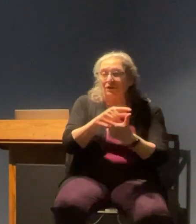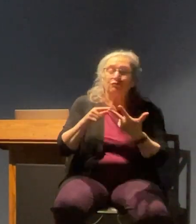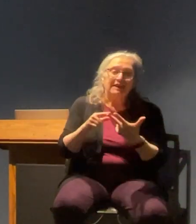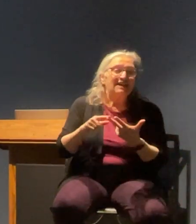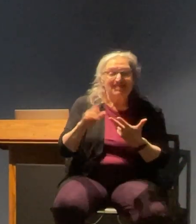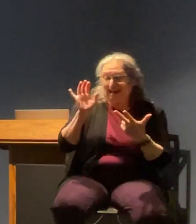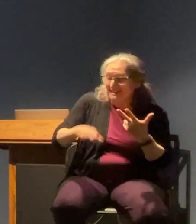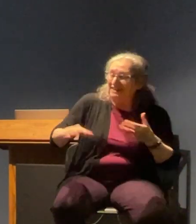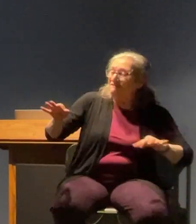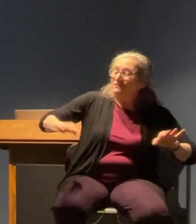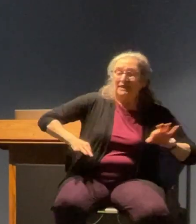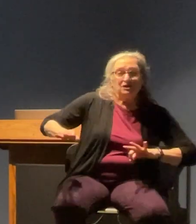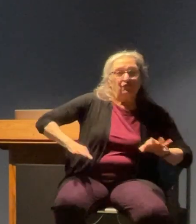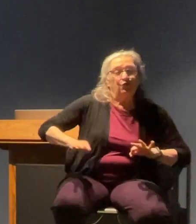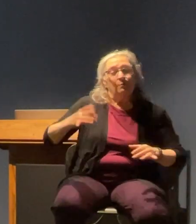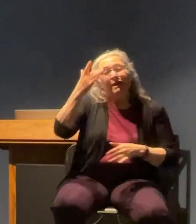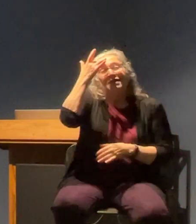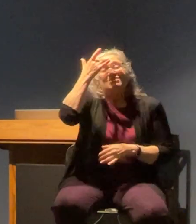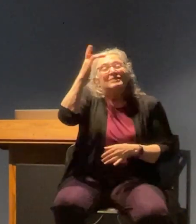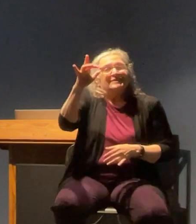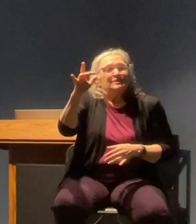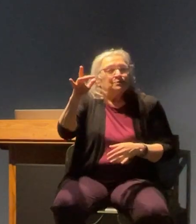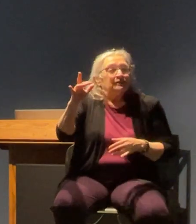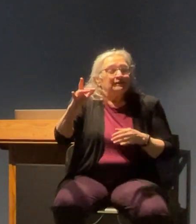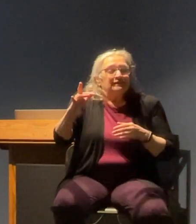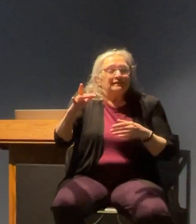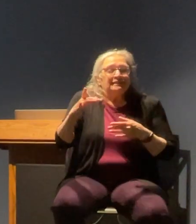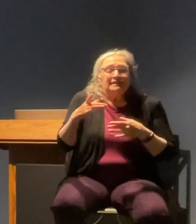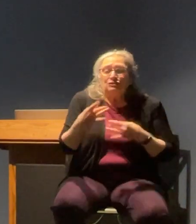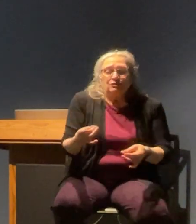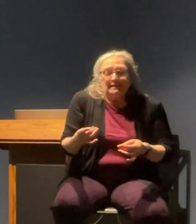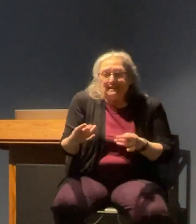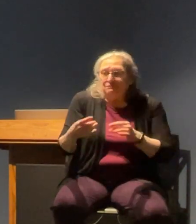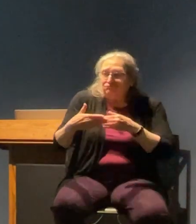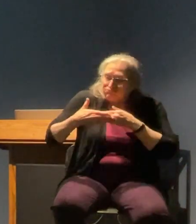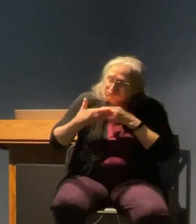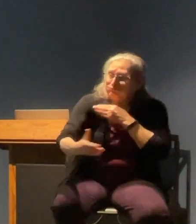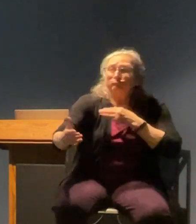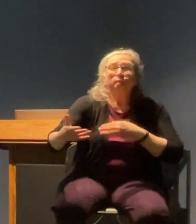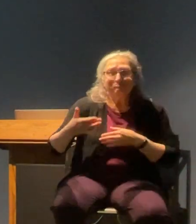in terms of my intellectual interest until today. So I was super excited about being here.